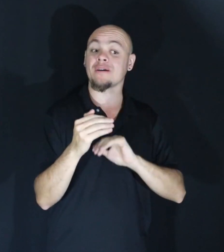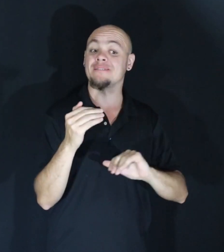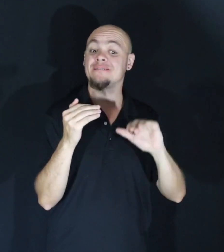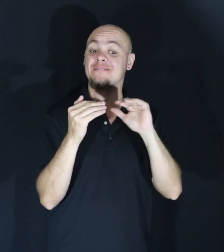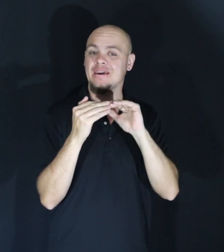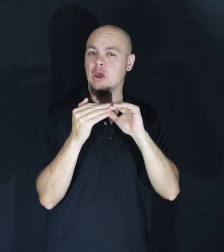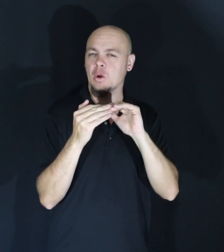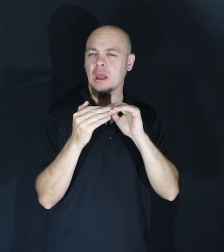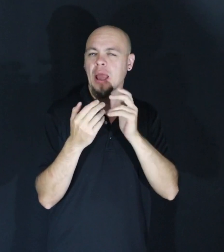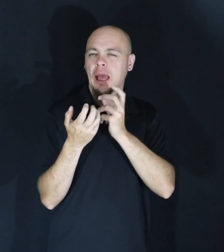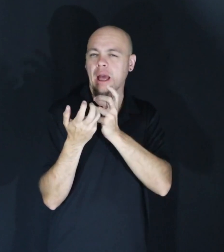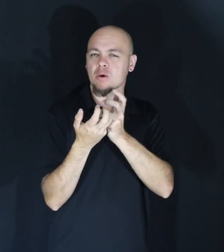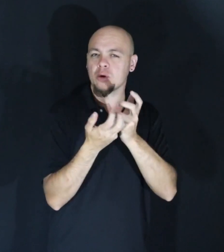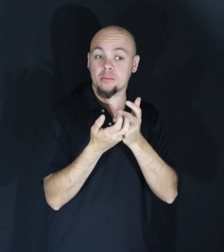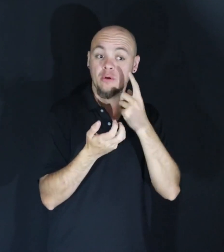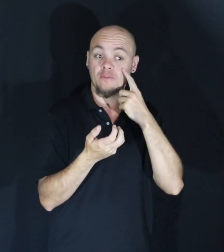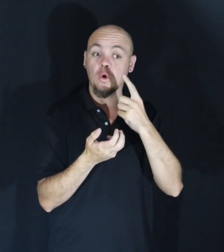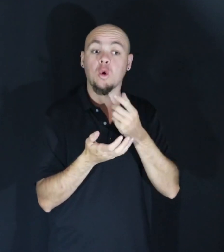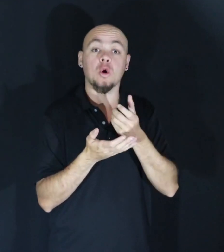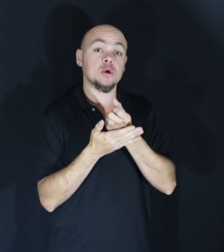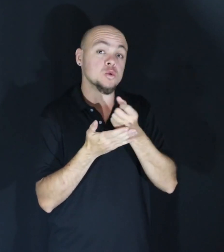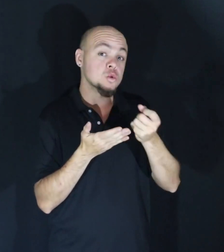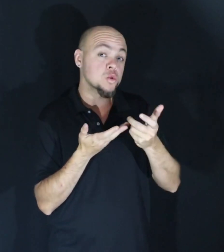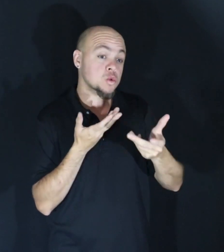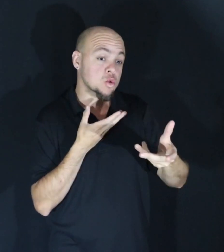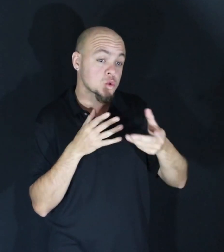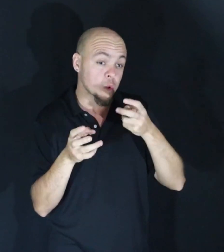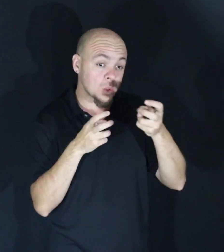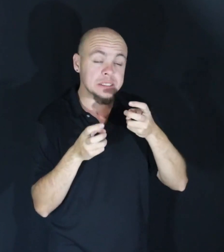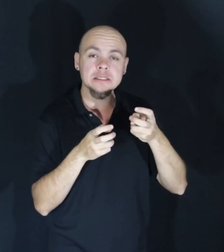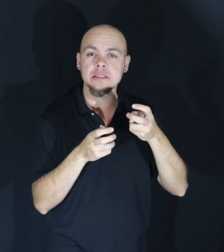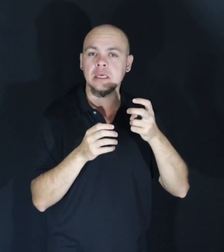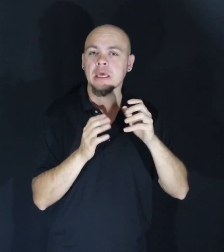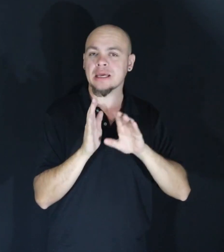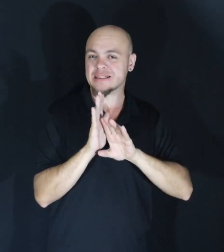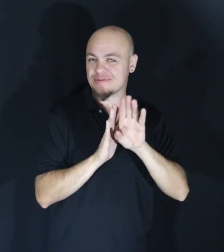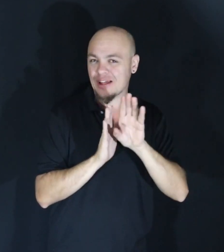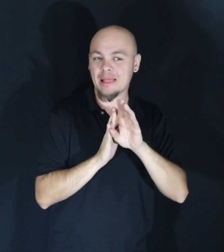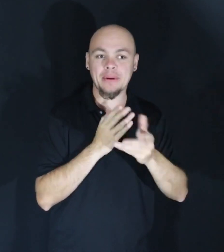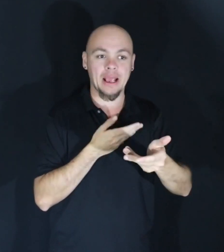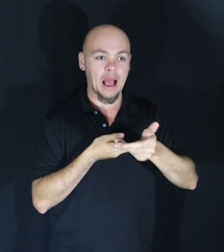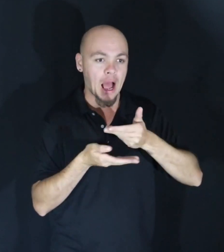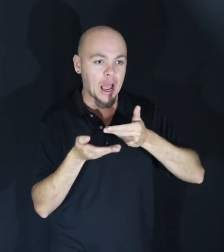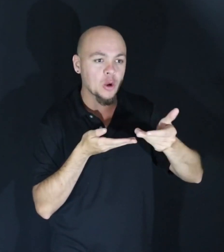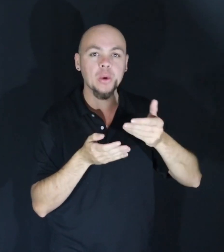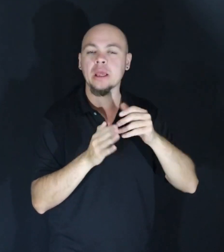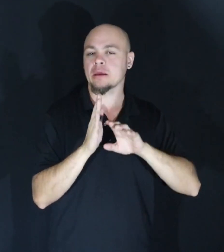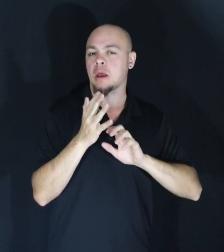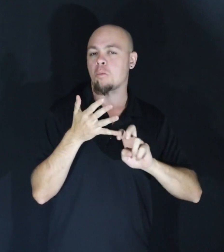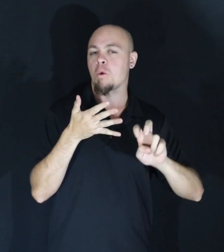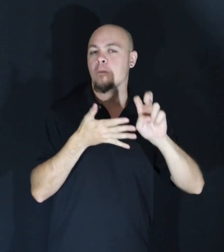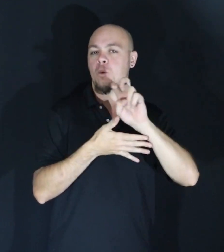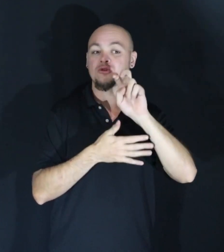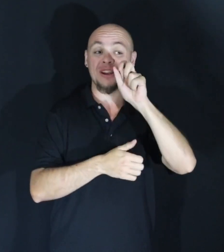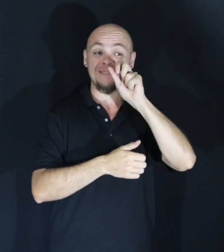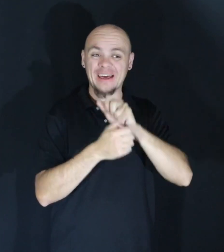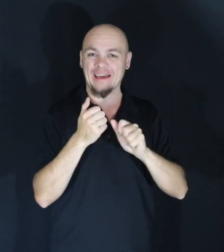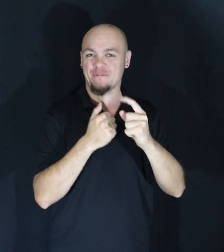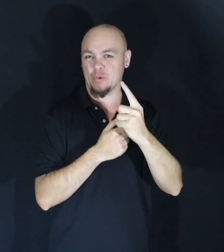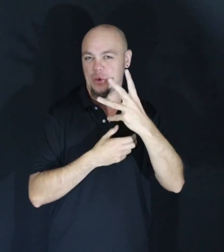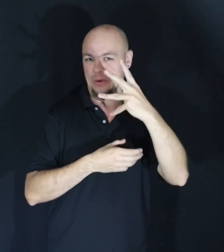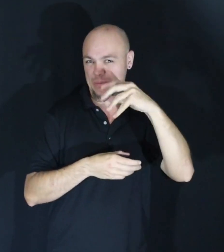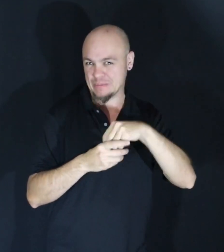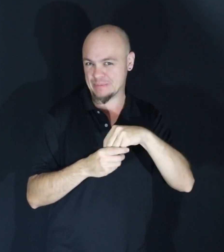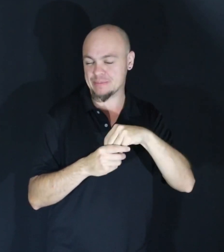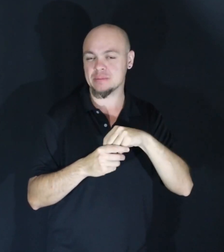equitable sourcing, hiring, retention, development, and promotion of everybody. So tonight, I want to